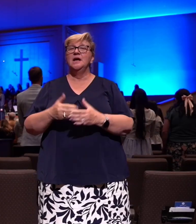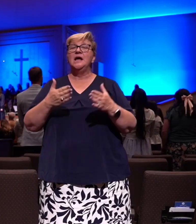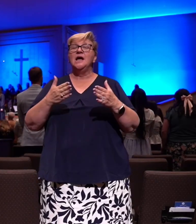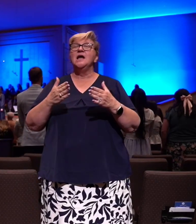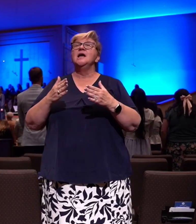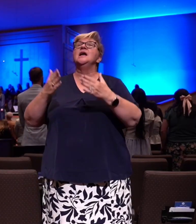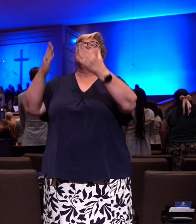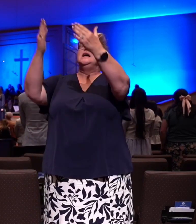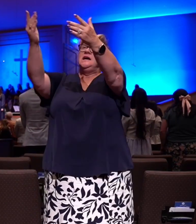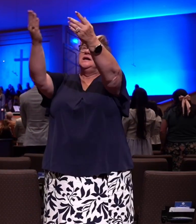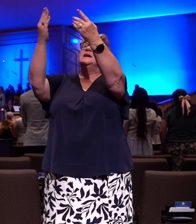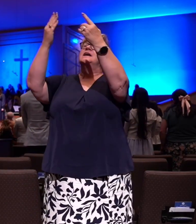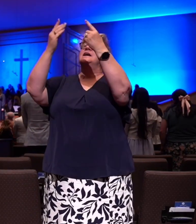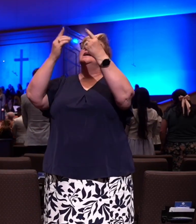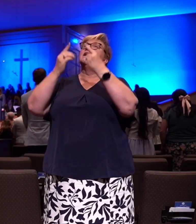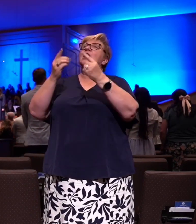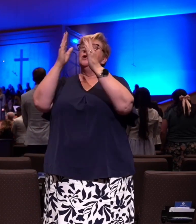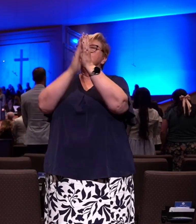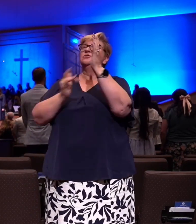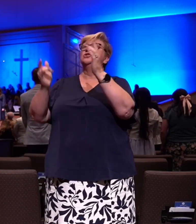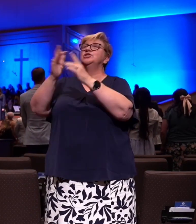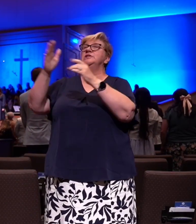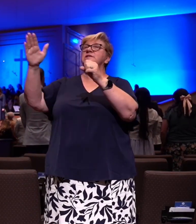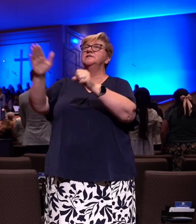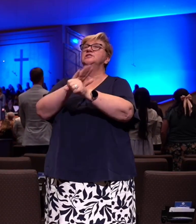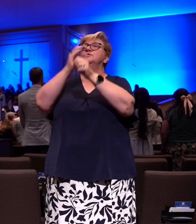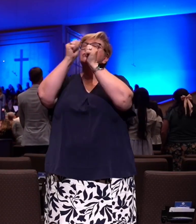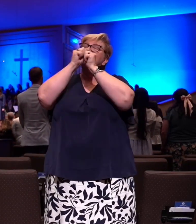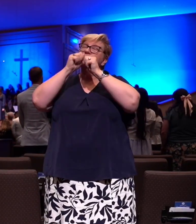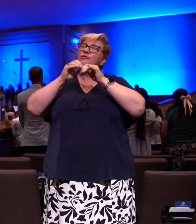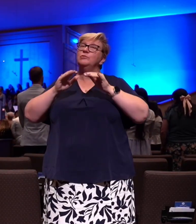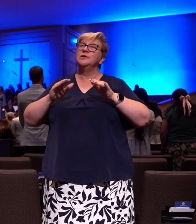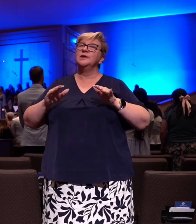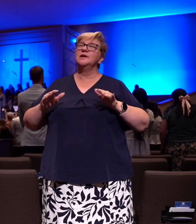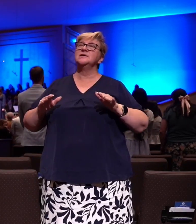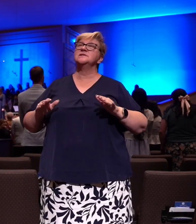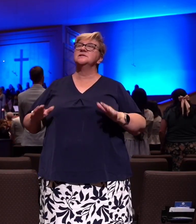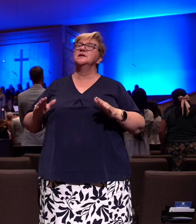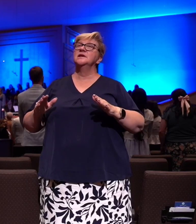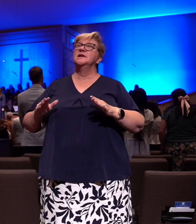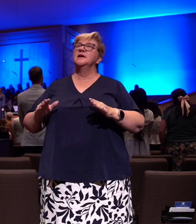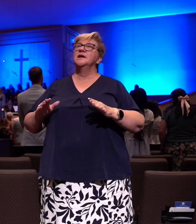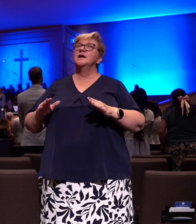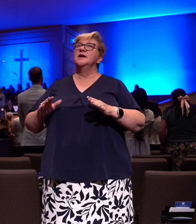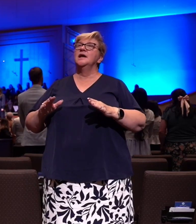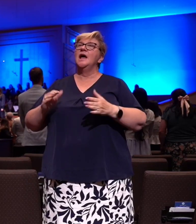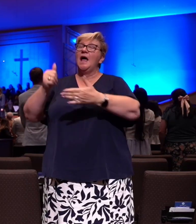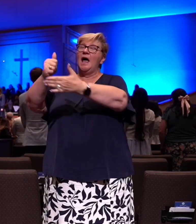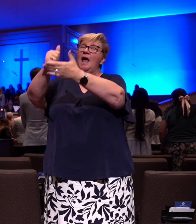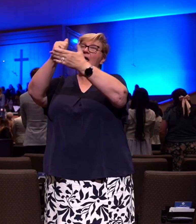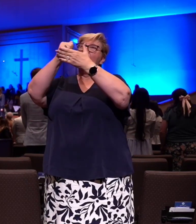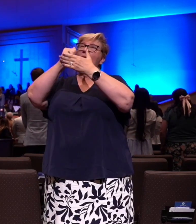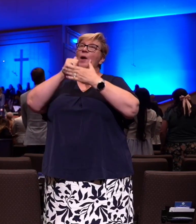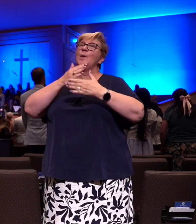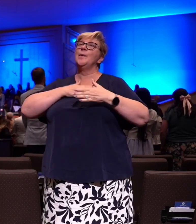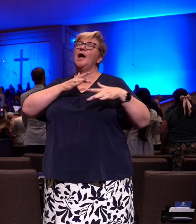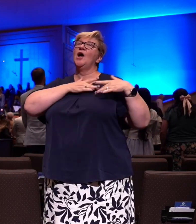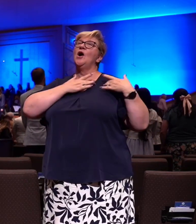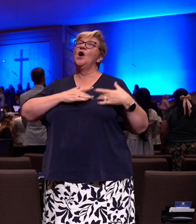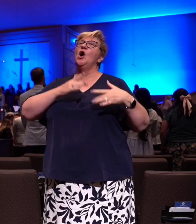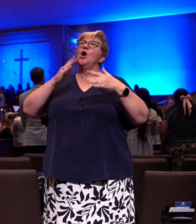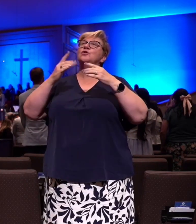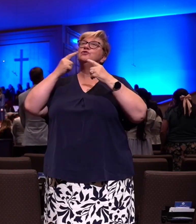Come thou fount of every blessing, tune my heart to sing